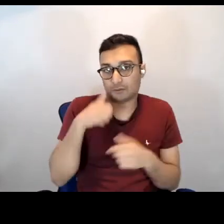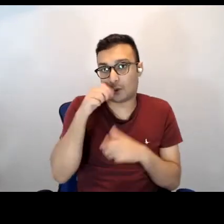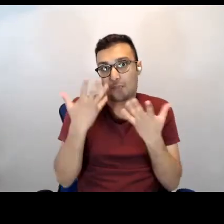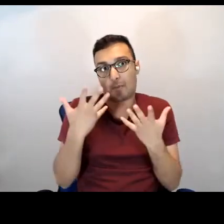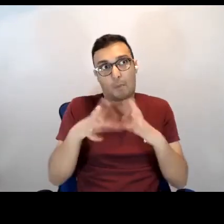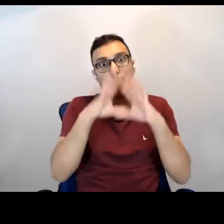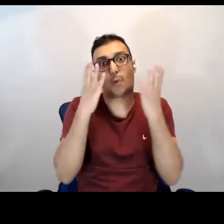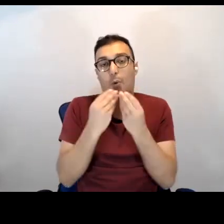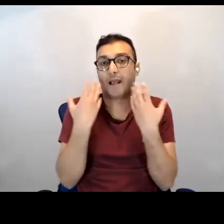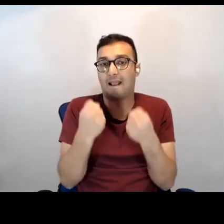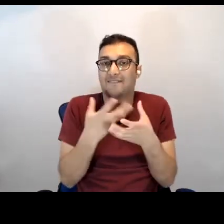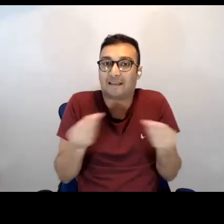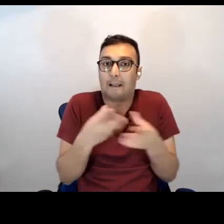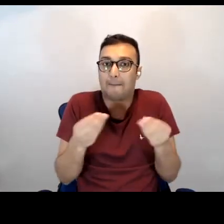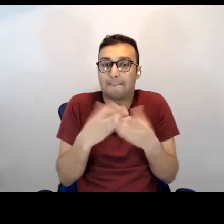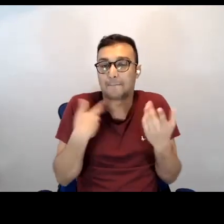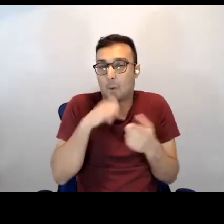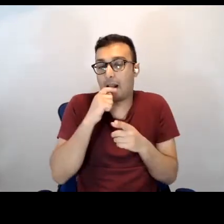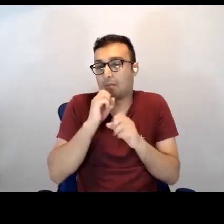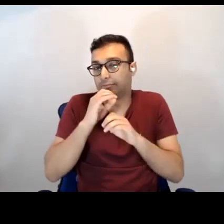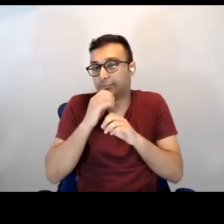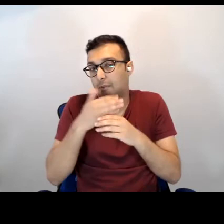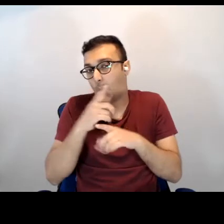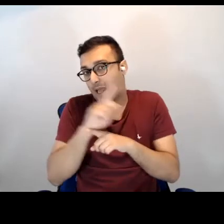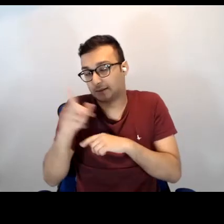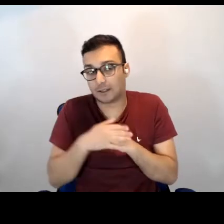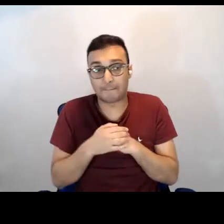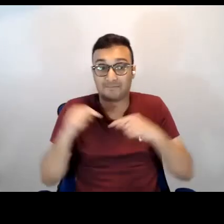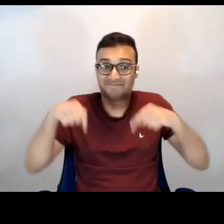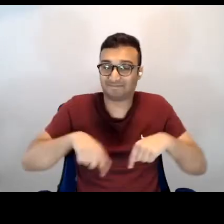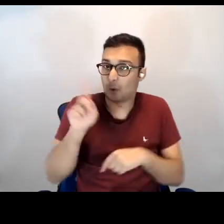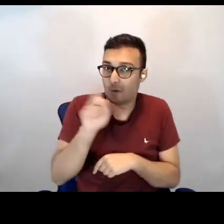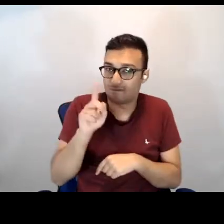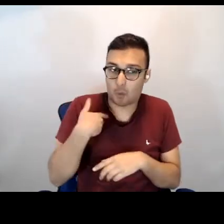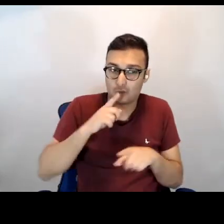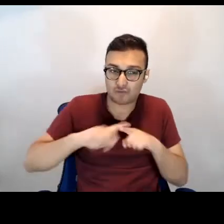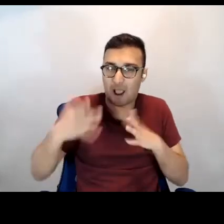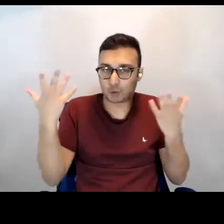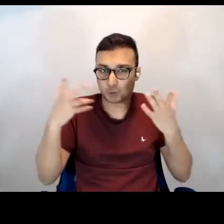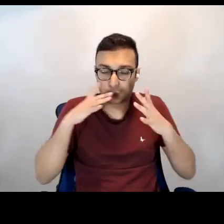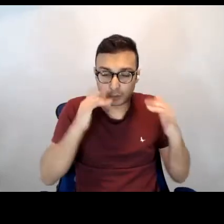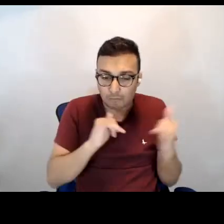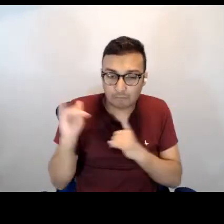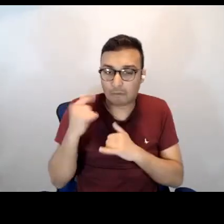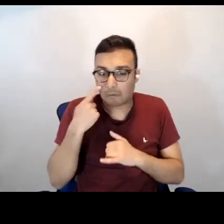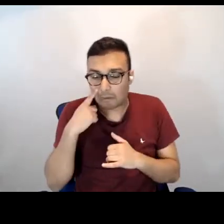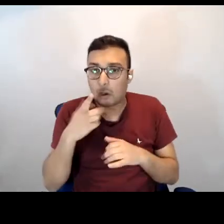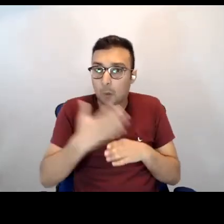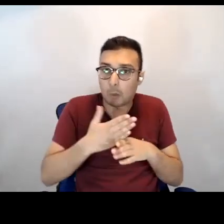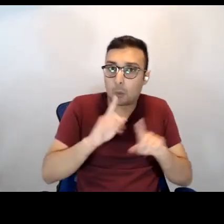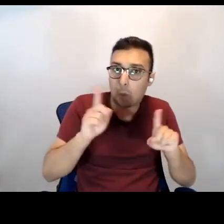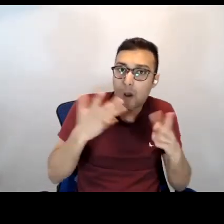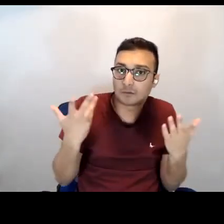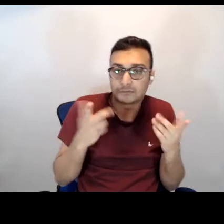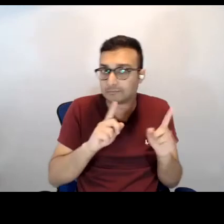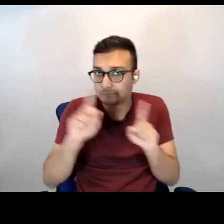more about. And AT 2030 is here to test what works in improving access to life-changing assistive technology. It's here to